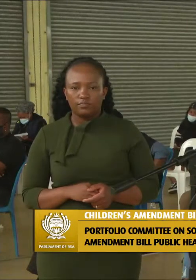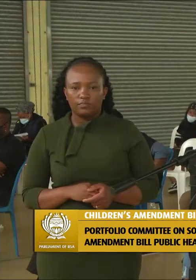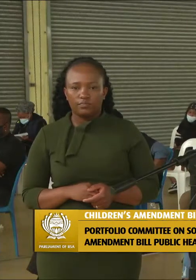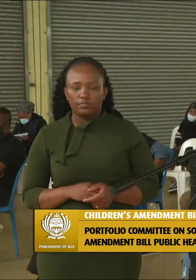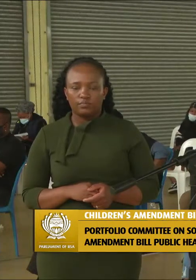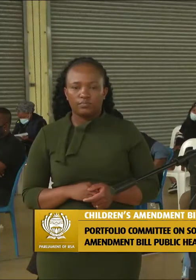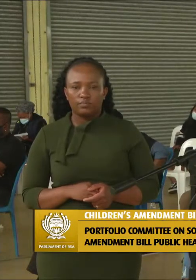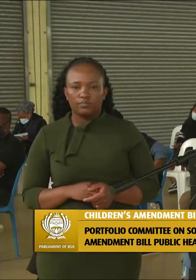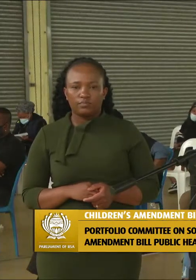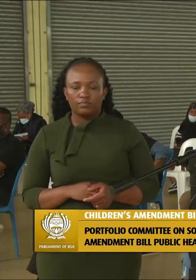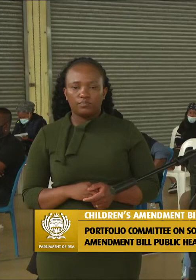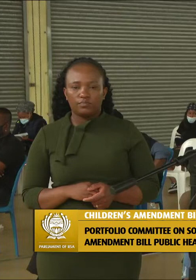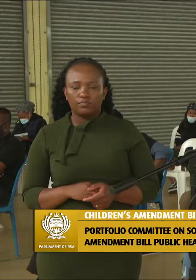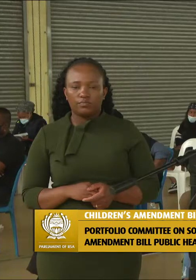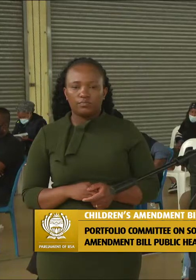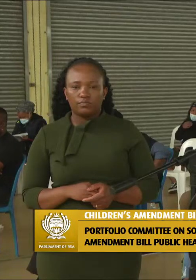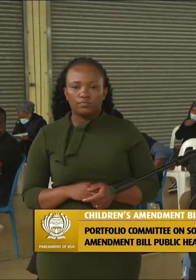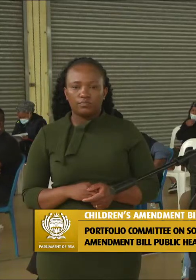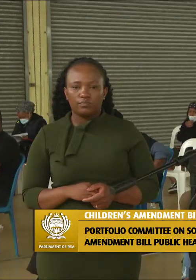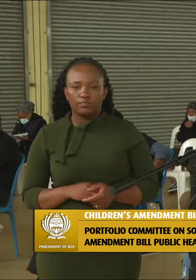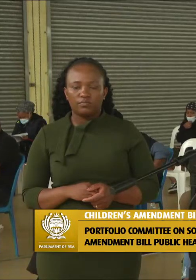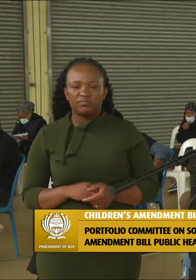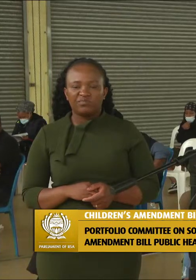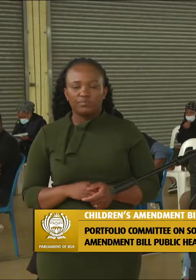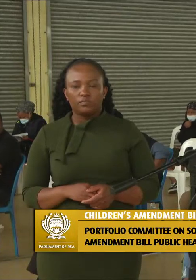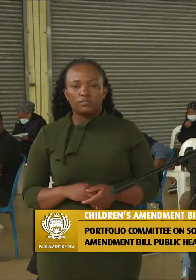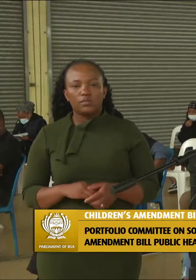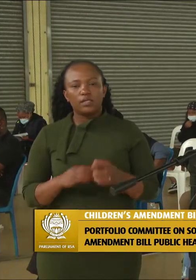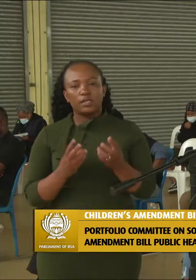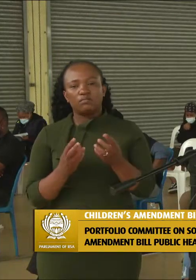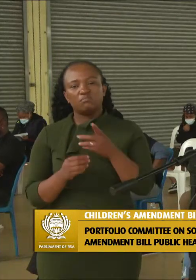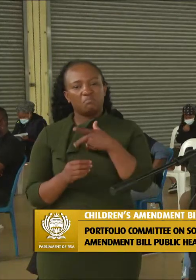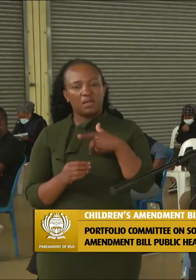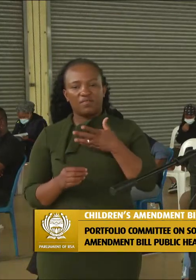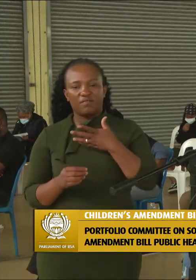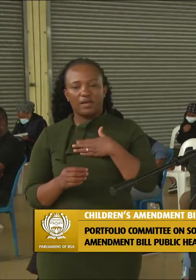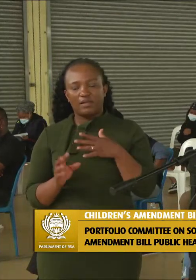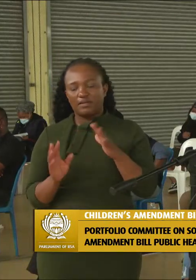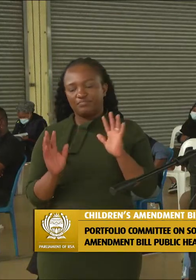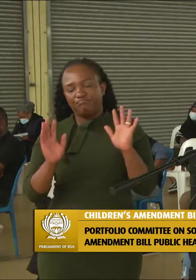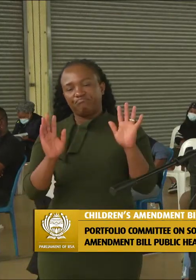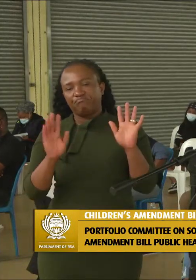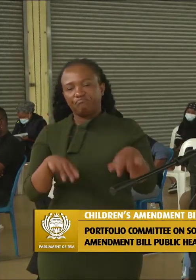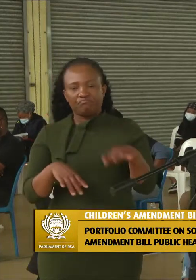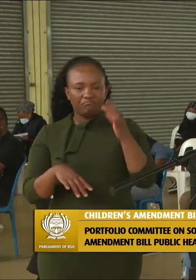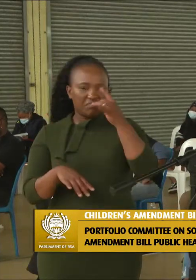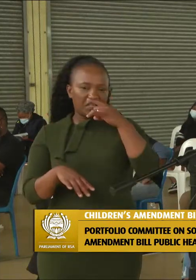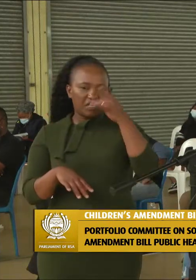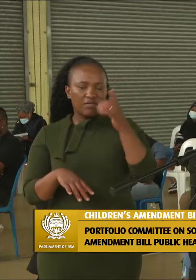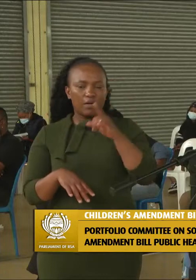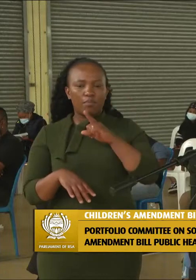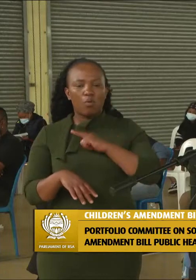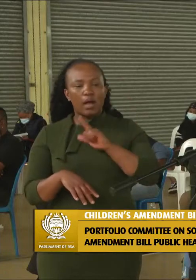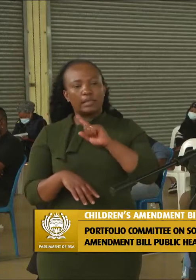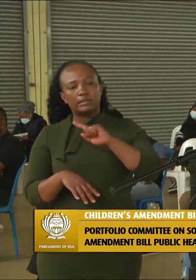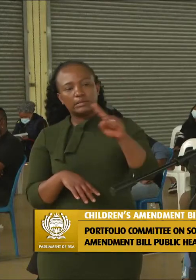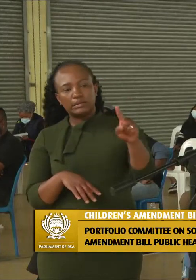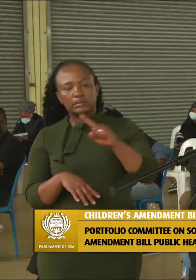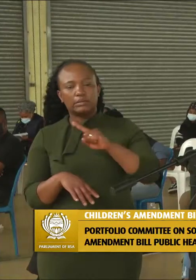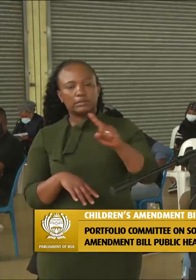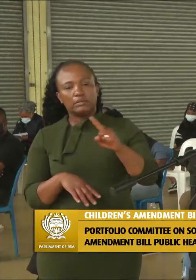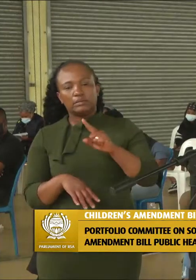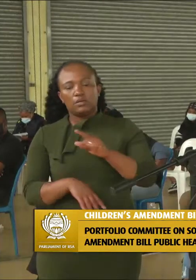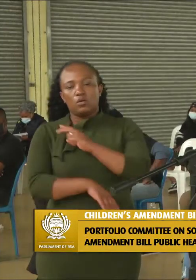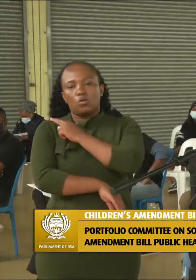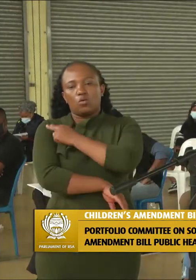Labo bazali bagcina sebebayekisa abantwana ukuthi bahambe ezibhedlela for ama rehabilitation services through